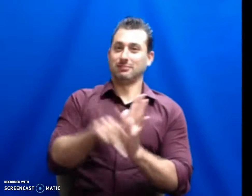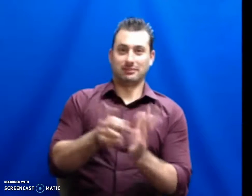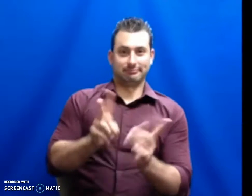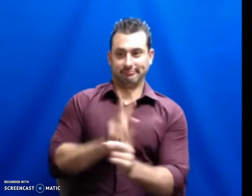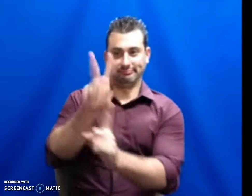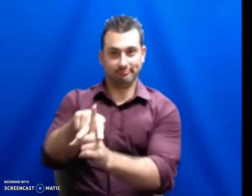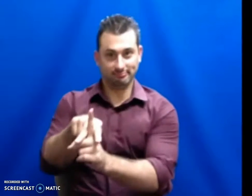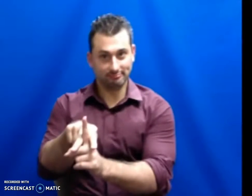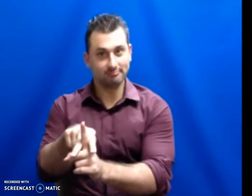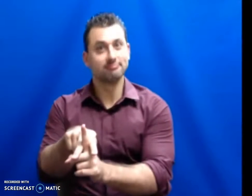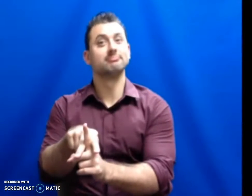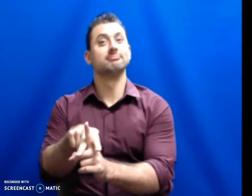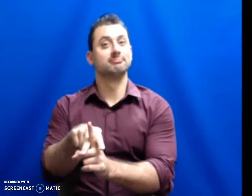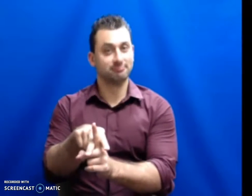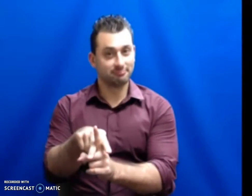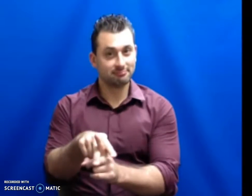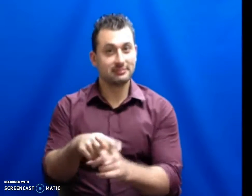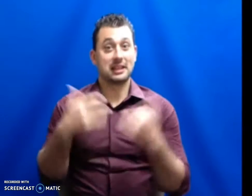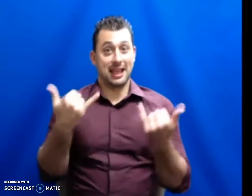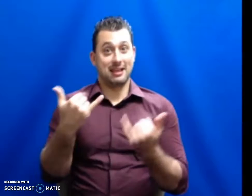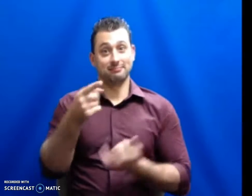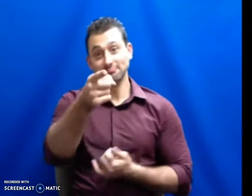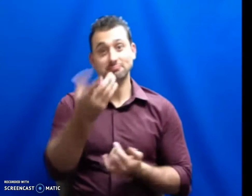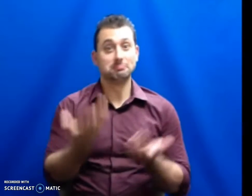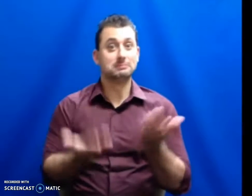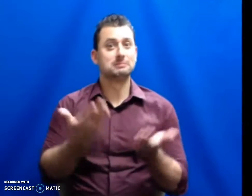culture. It's the same principles can be applied here.